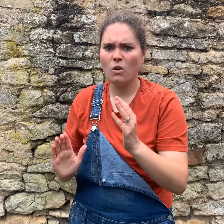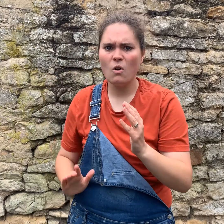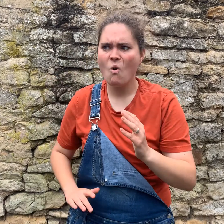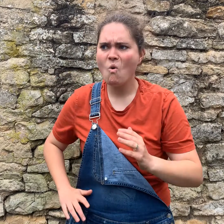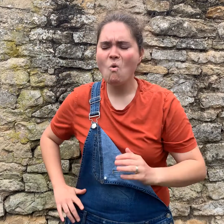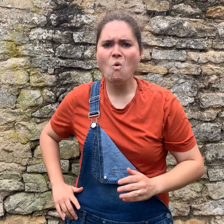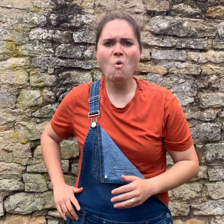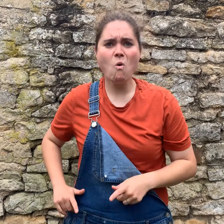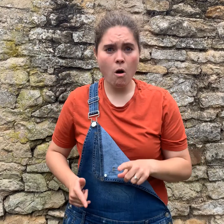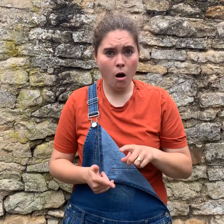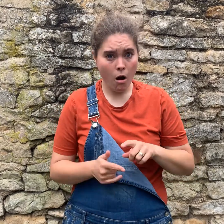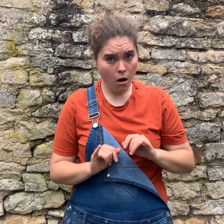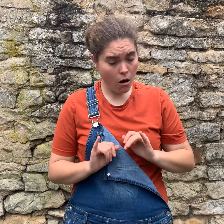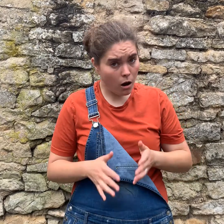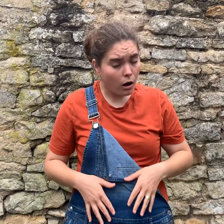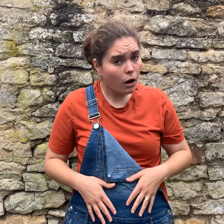house. Well,